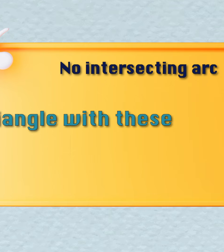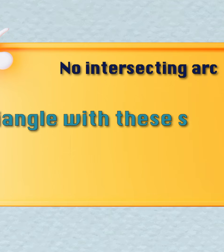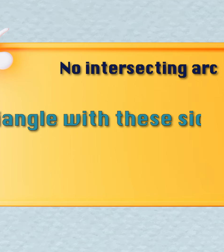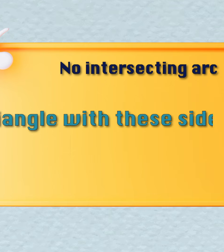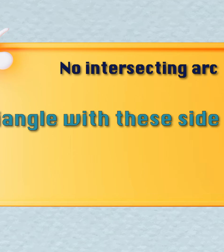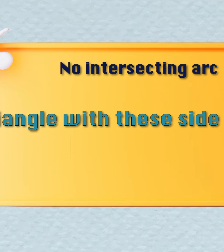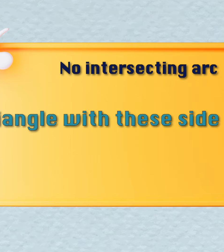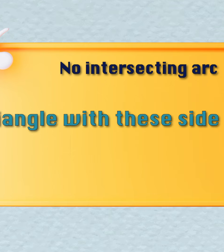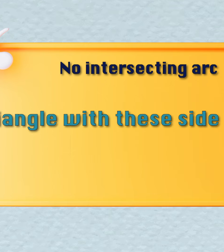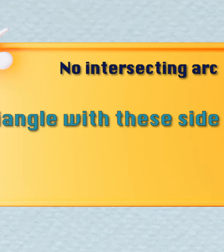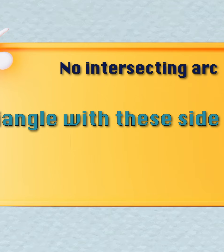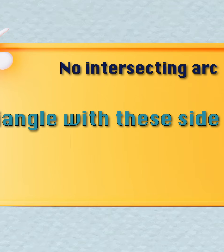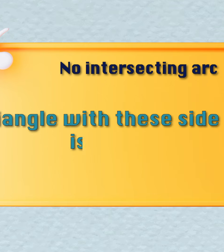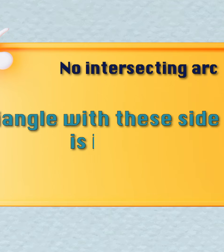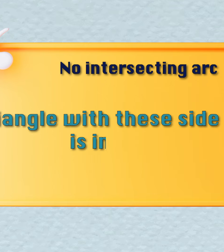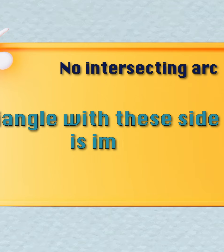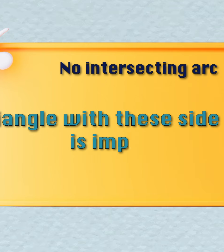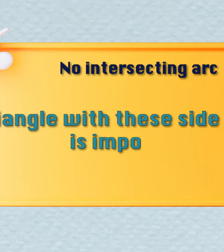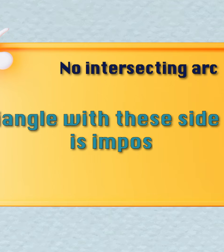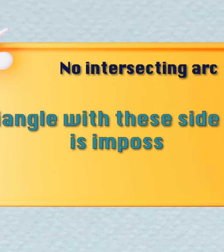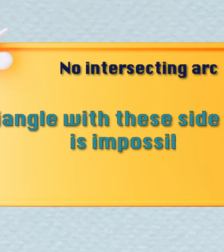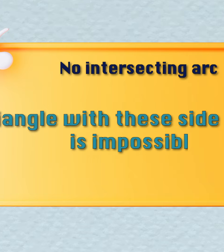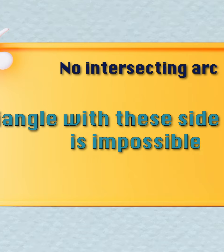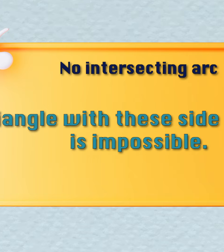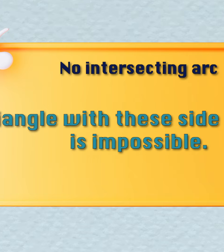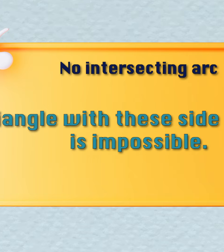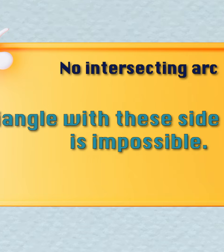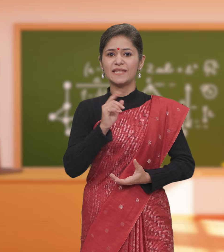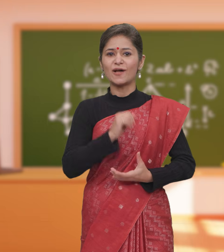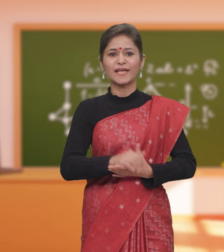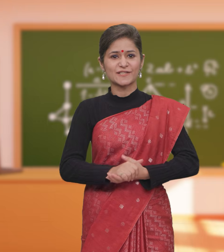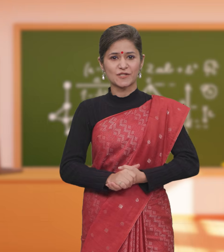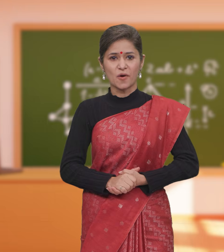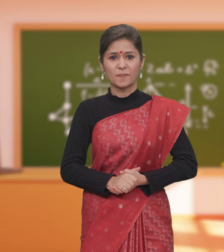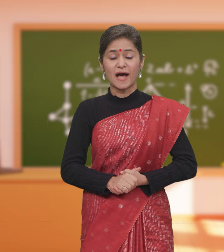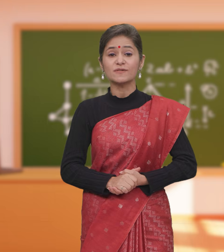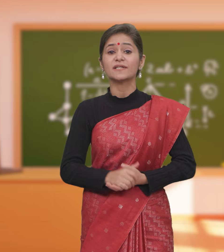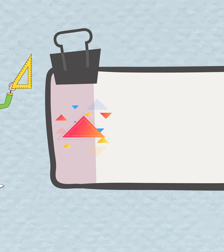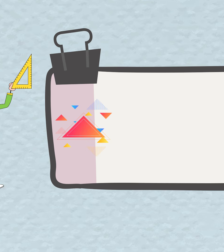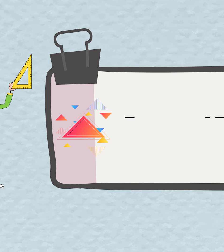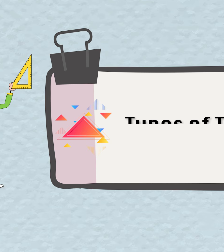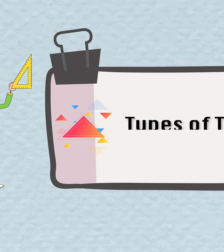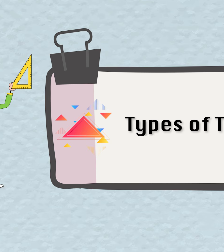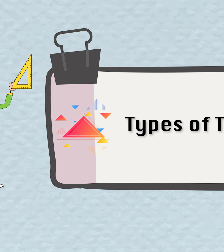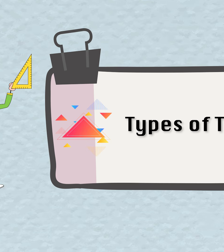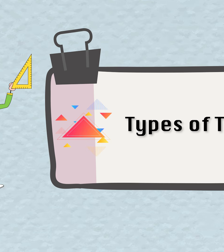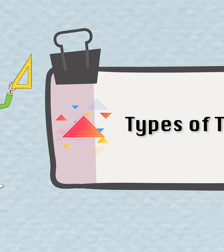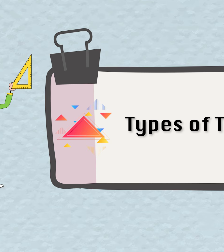with these side lengths is impossible. Now let's talk about the types of